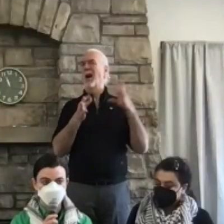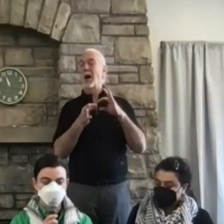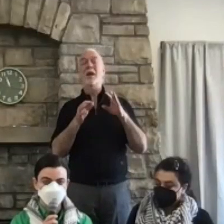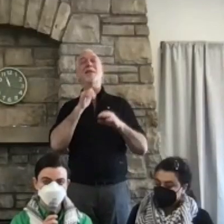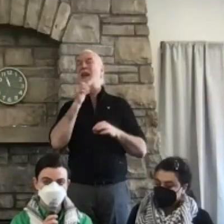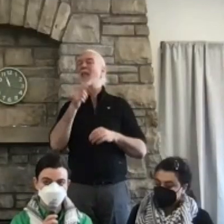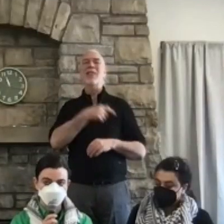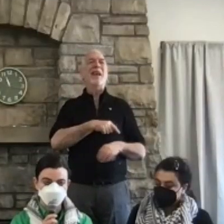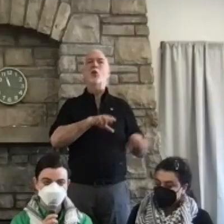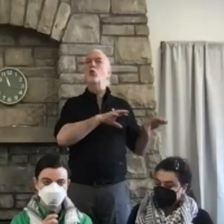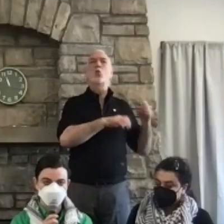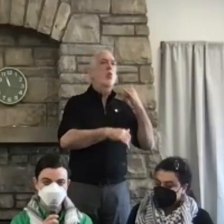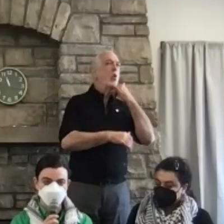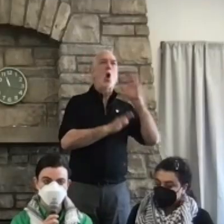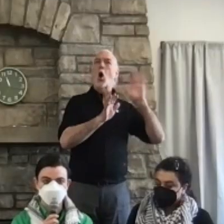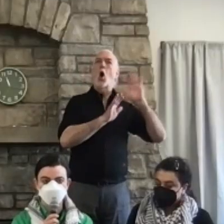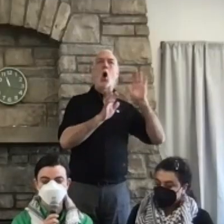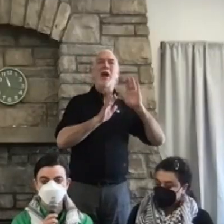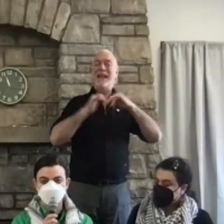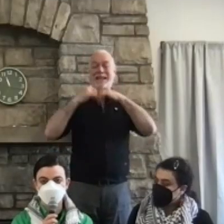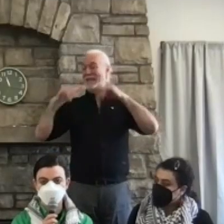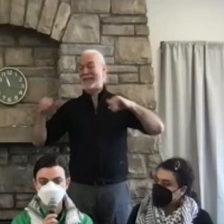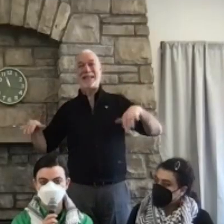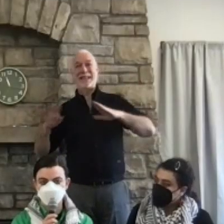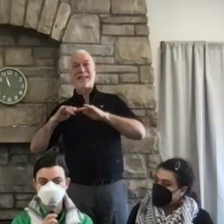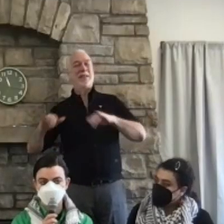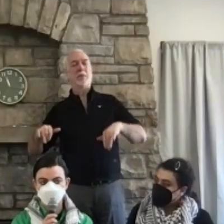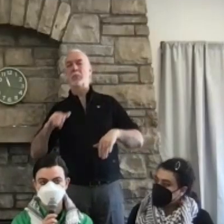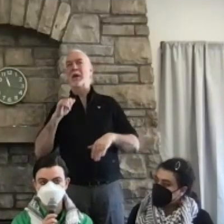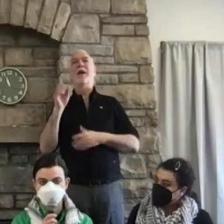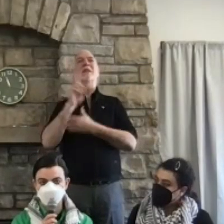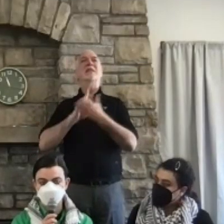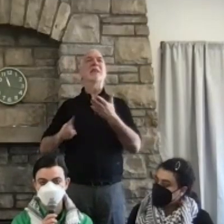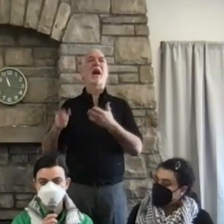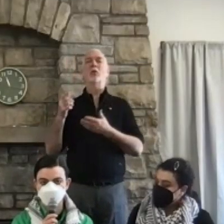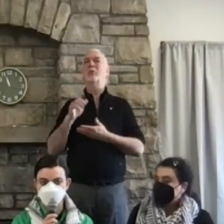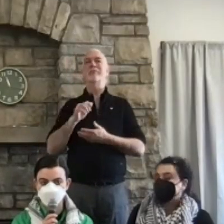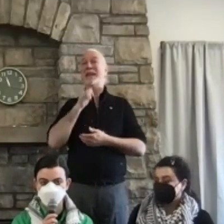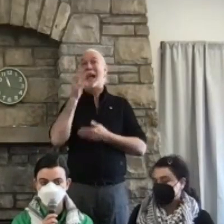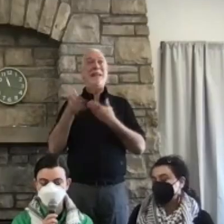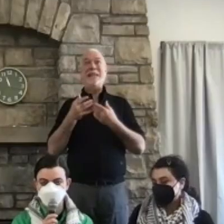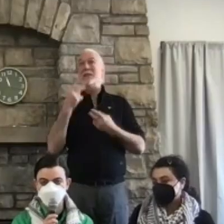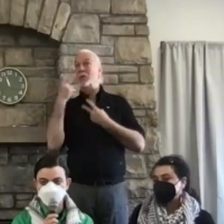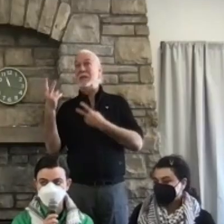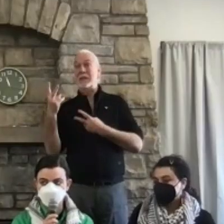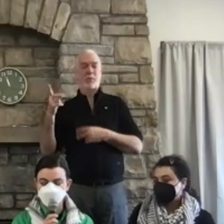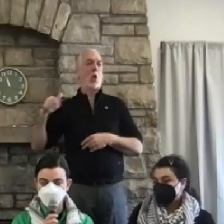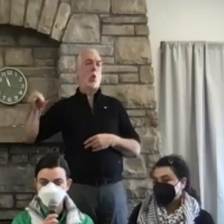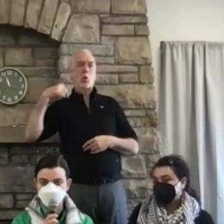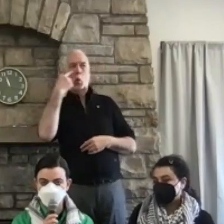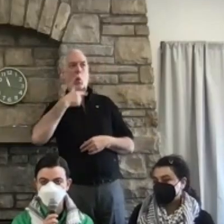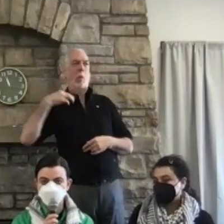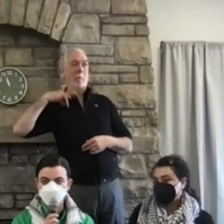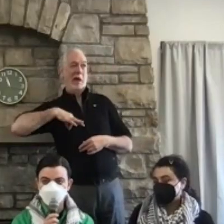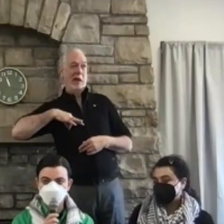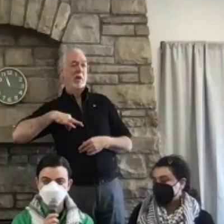they're doing wrong. It's because these systems are designed to be invisible, especially to those who benefit from them. They're